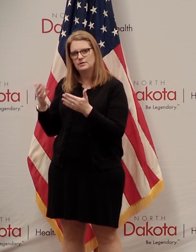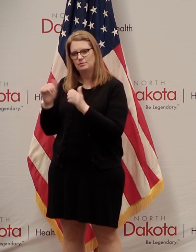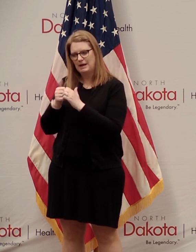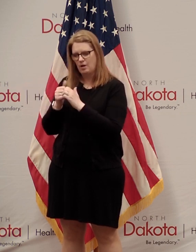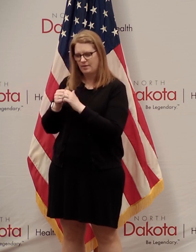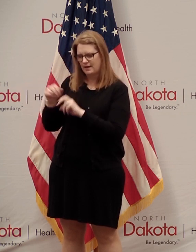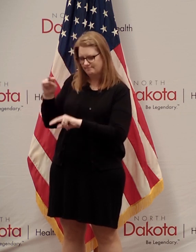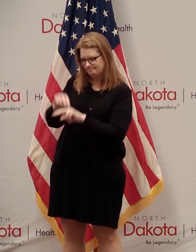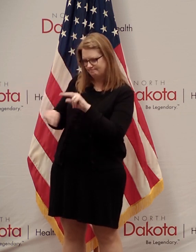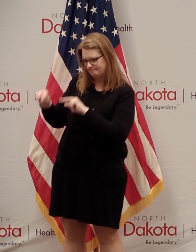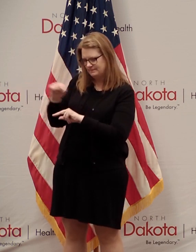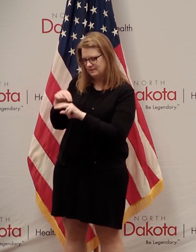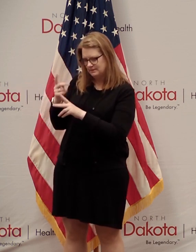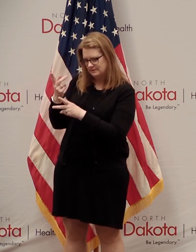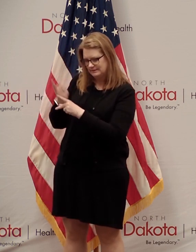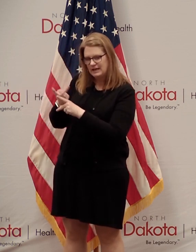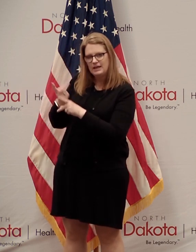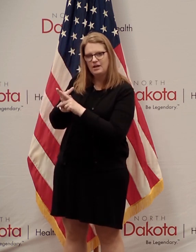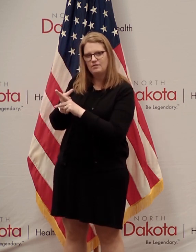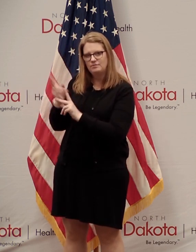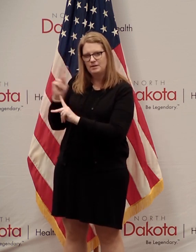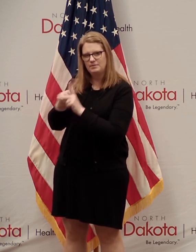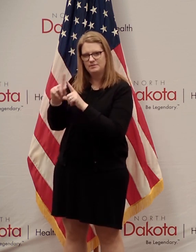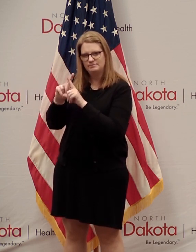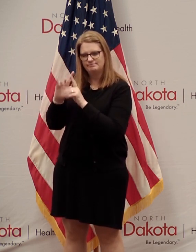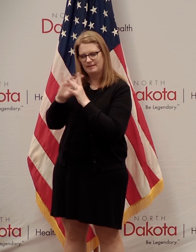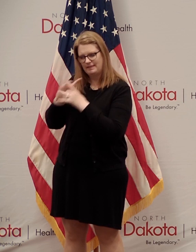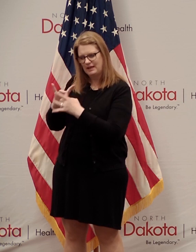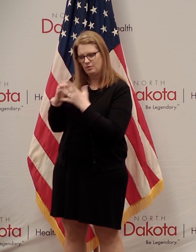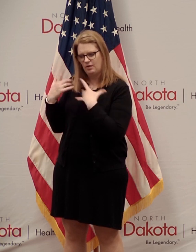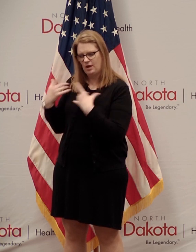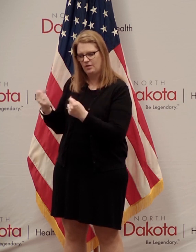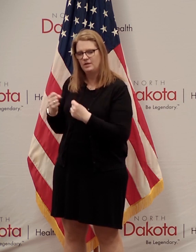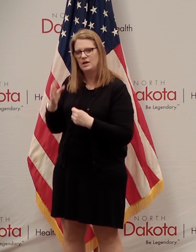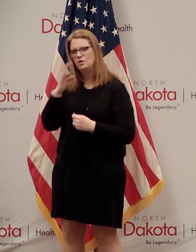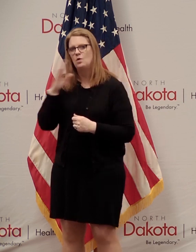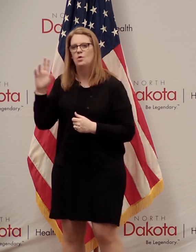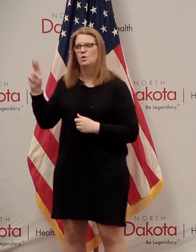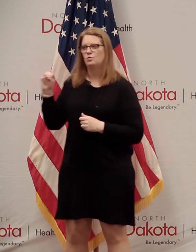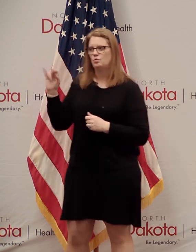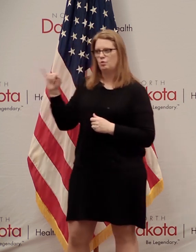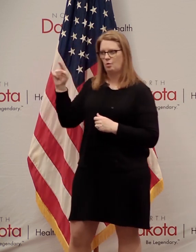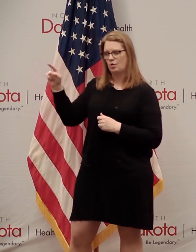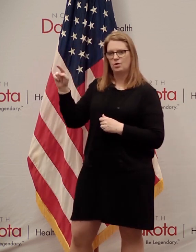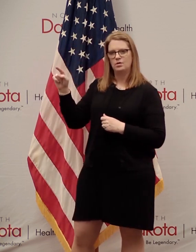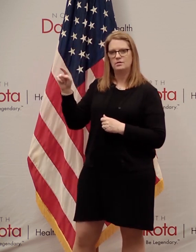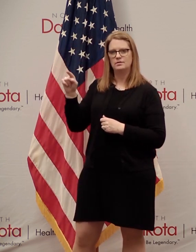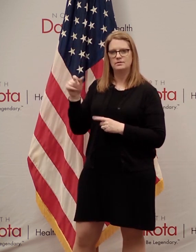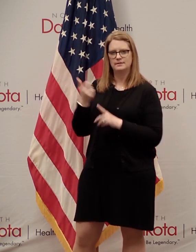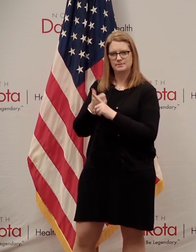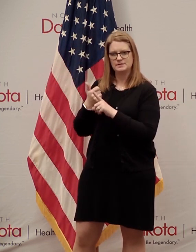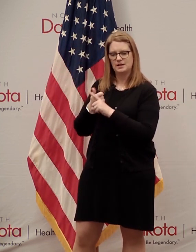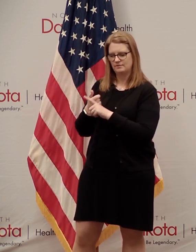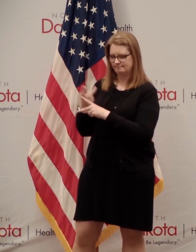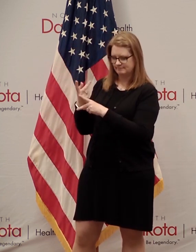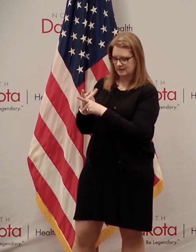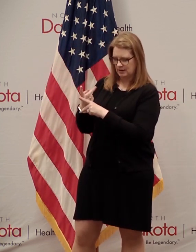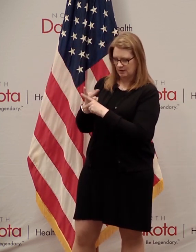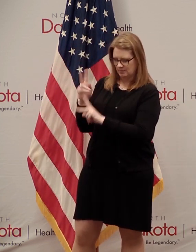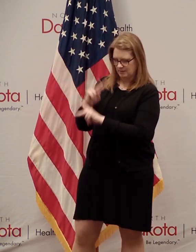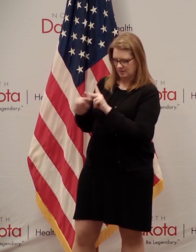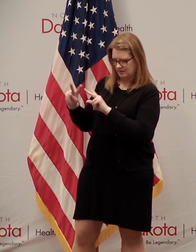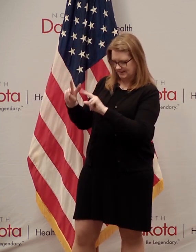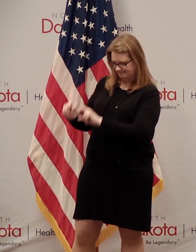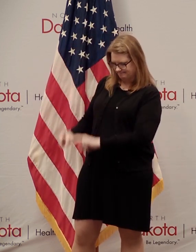the individual's health? And so I do know in New York they triaged more based on